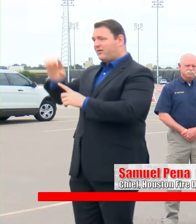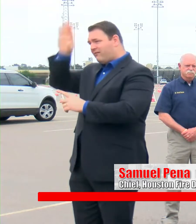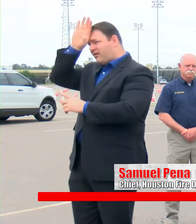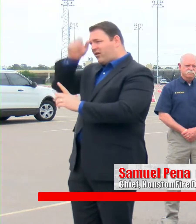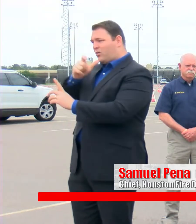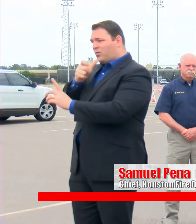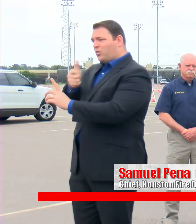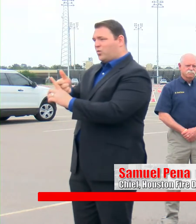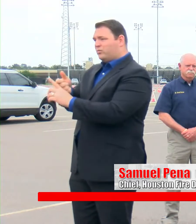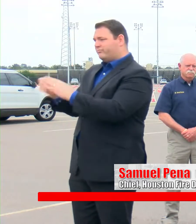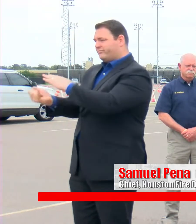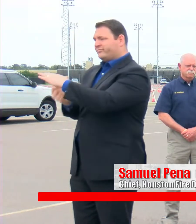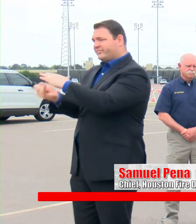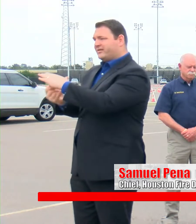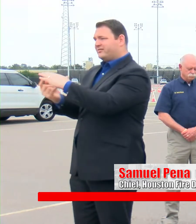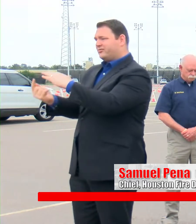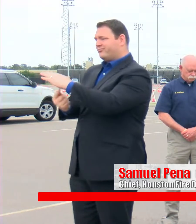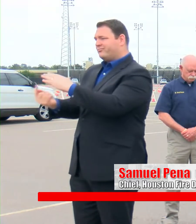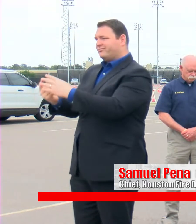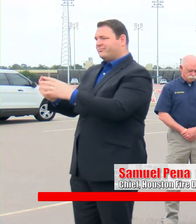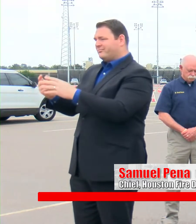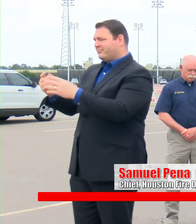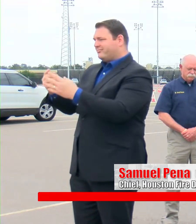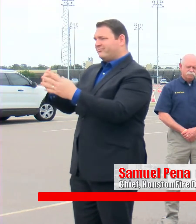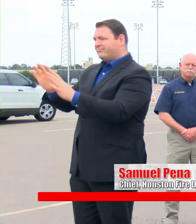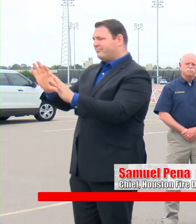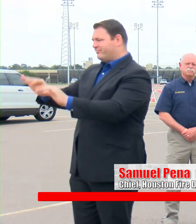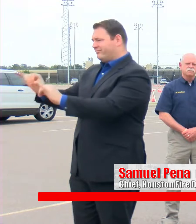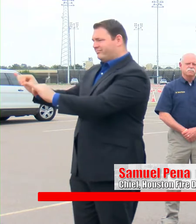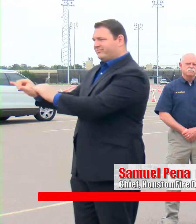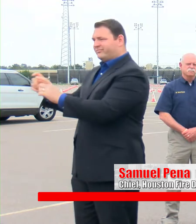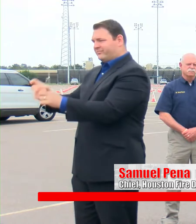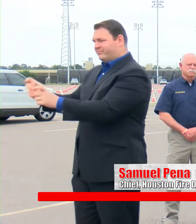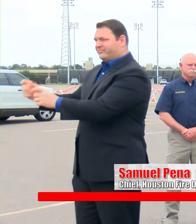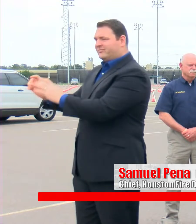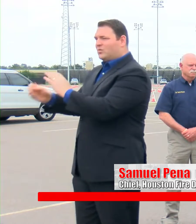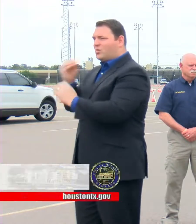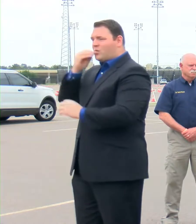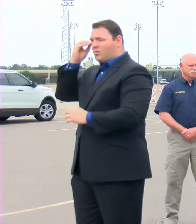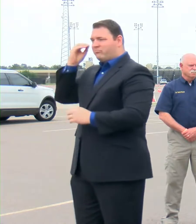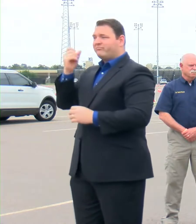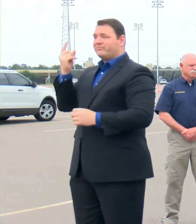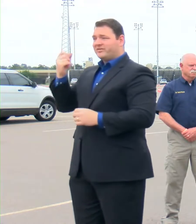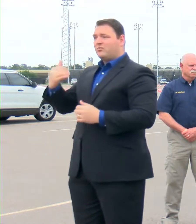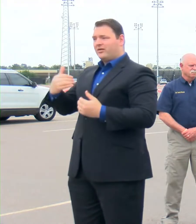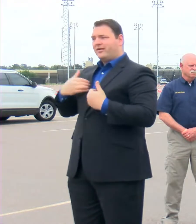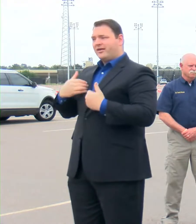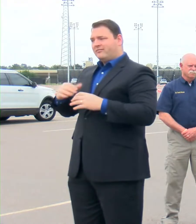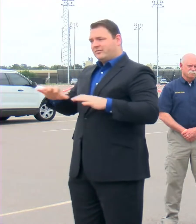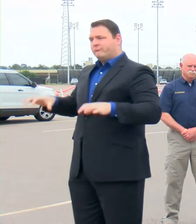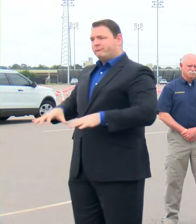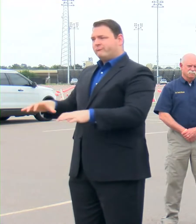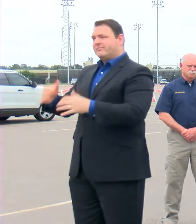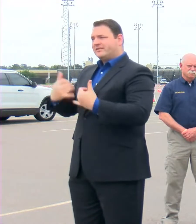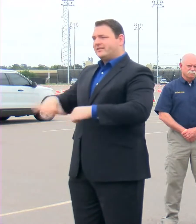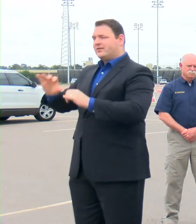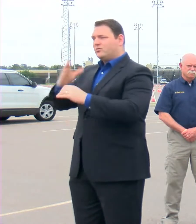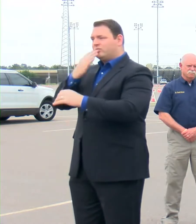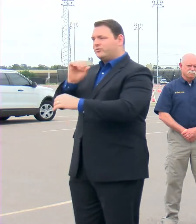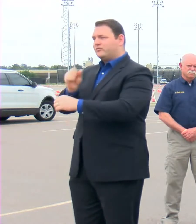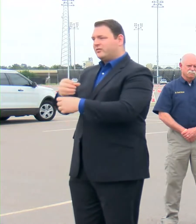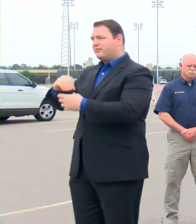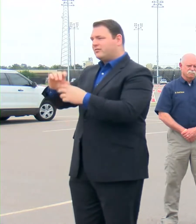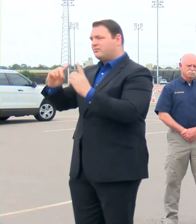we are maintaining the full strength on the department. Of those 173 in quarantine, we've